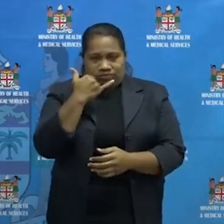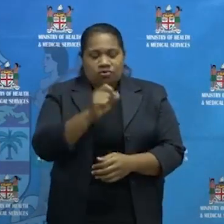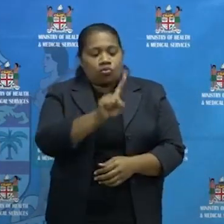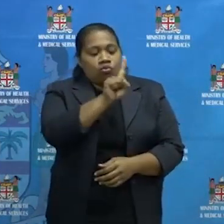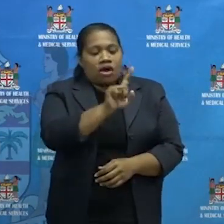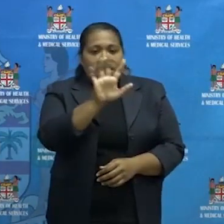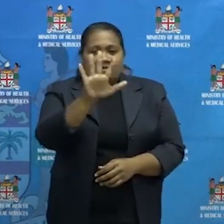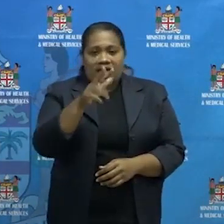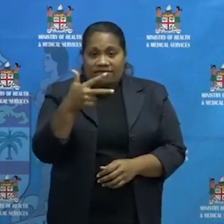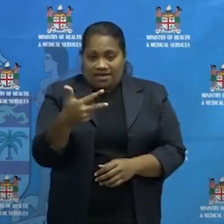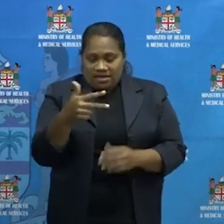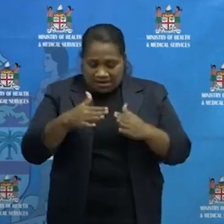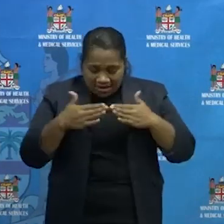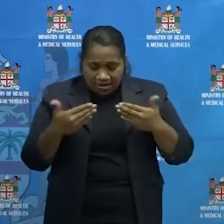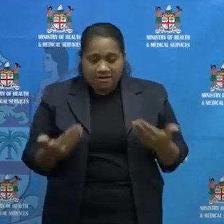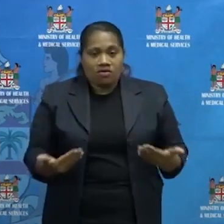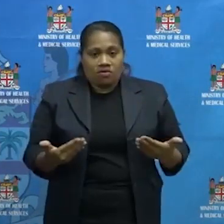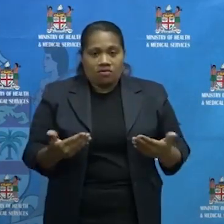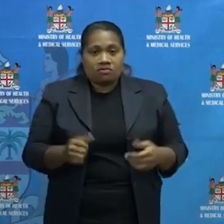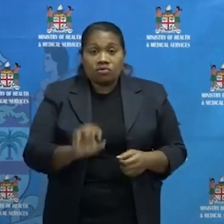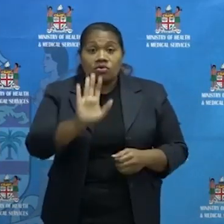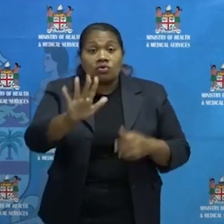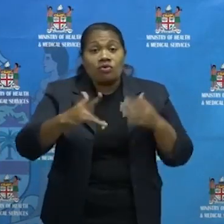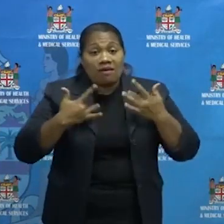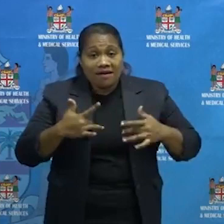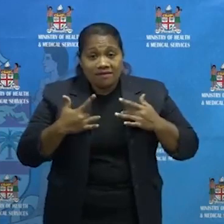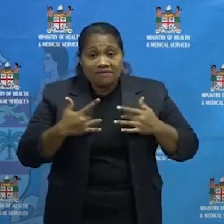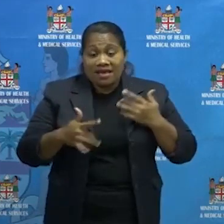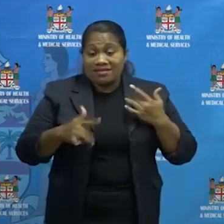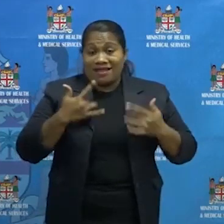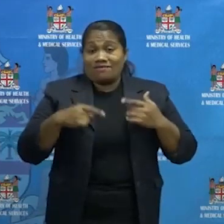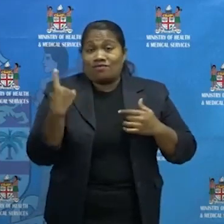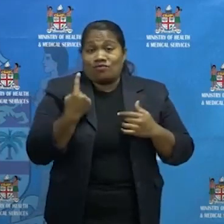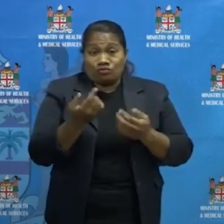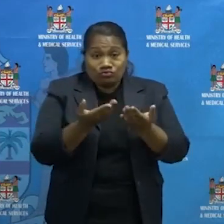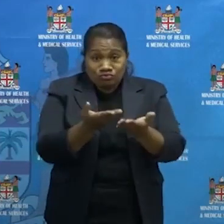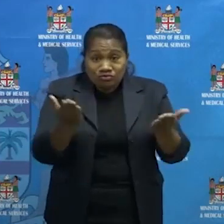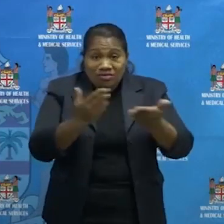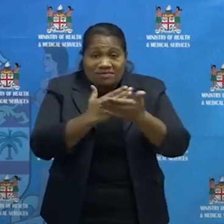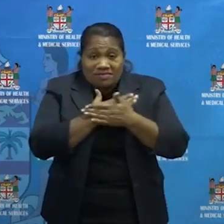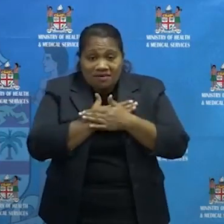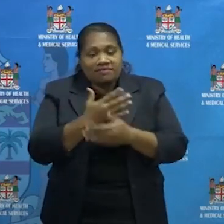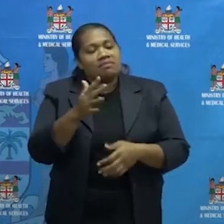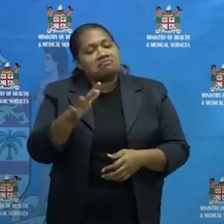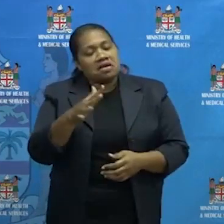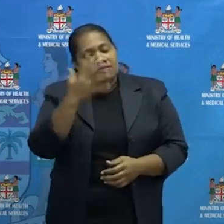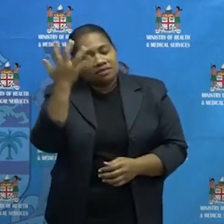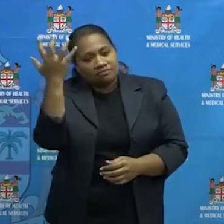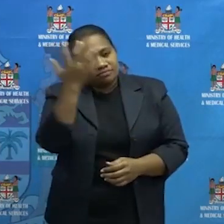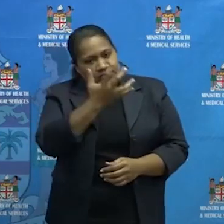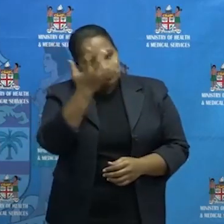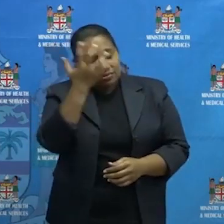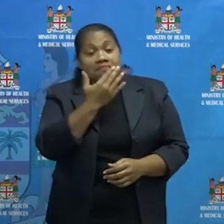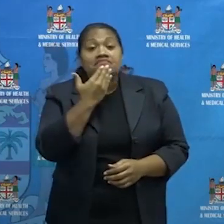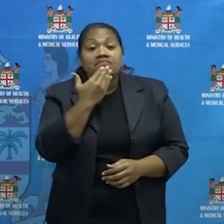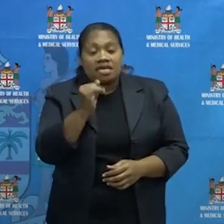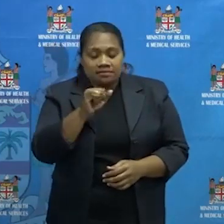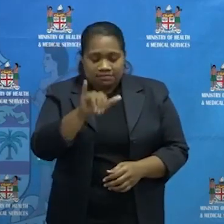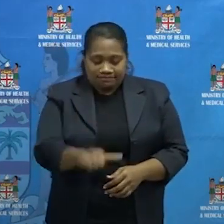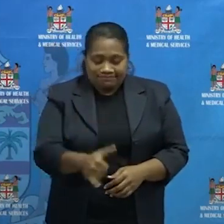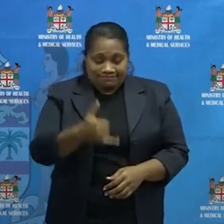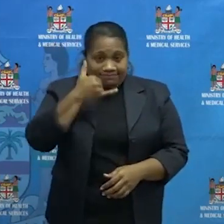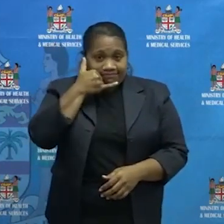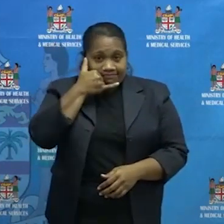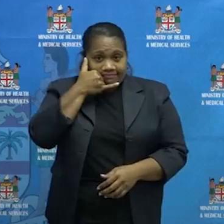now. Your life and the lives of those you love may be at risk. Please pick up the phone and dial these